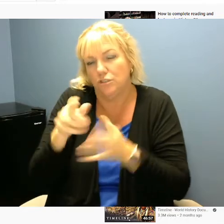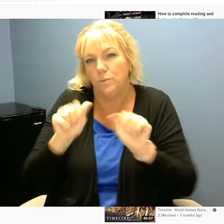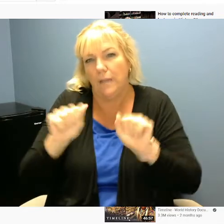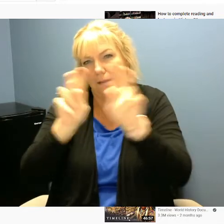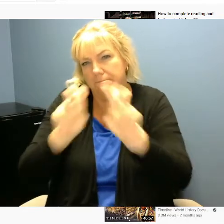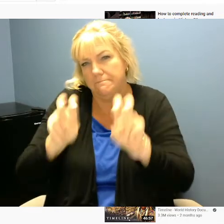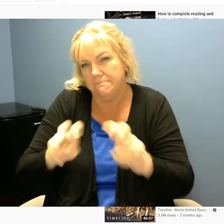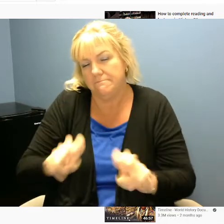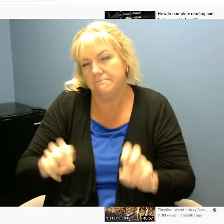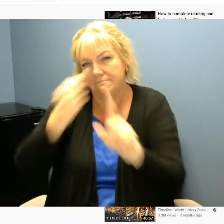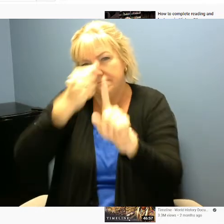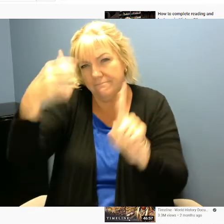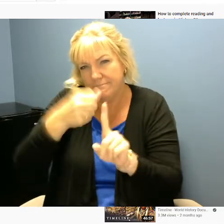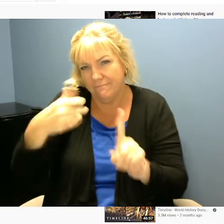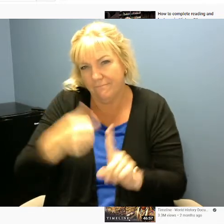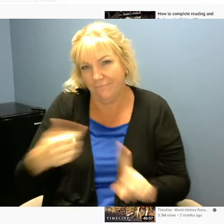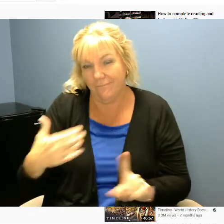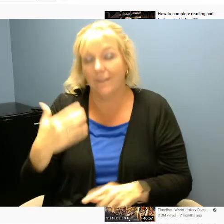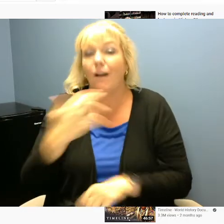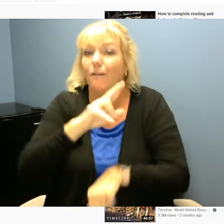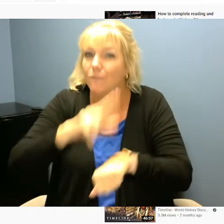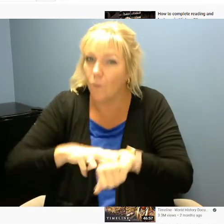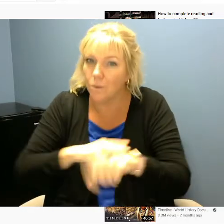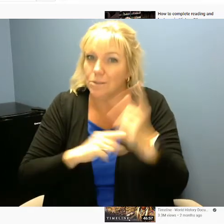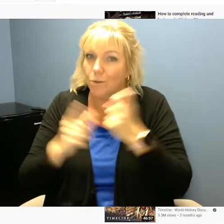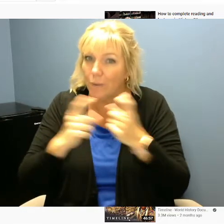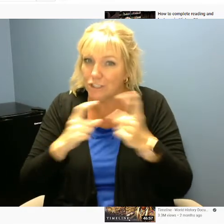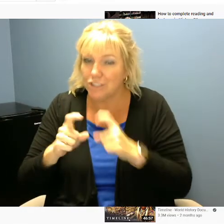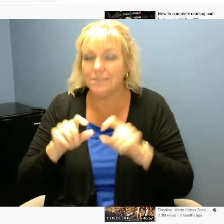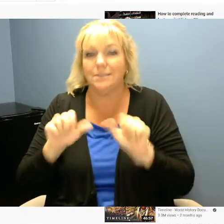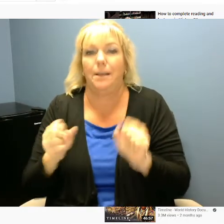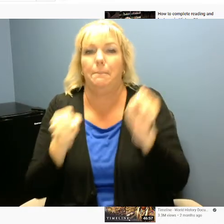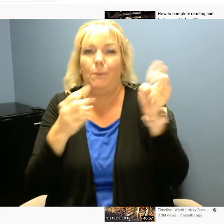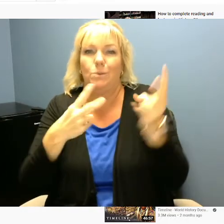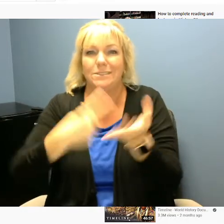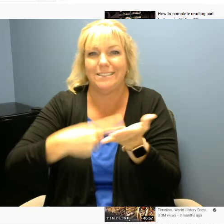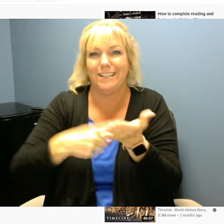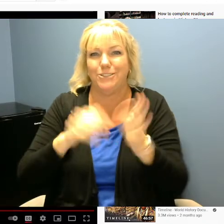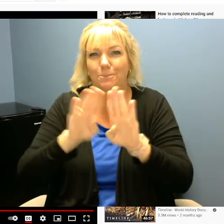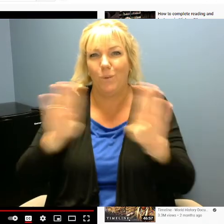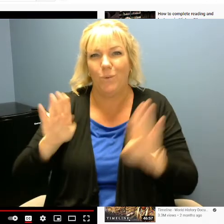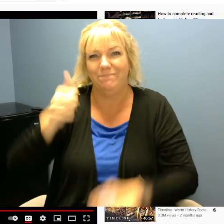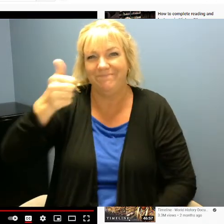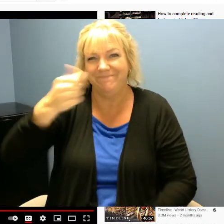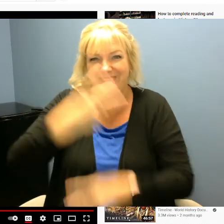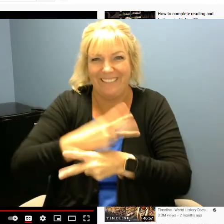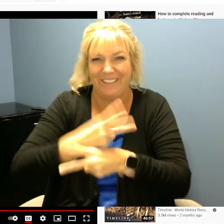them specifically. And as always, if you've got questions, you can ask those in the discussion board. Take care.